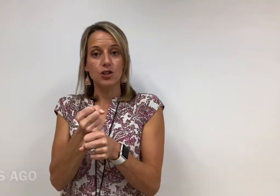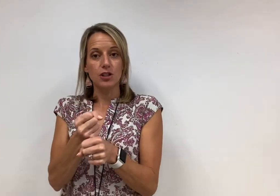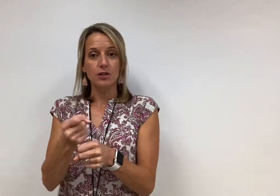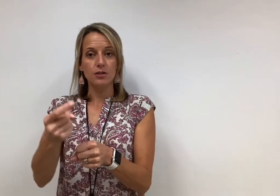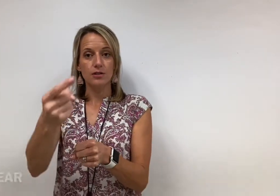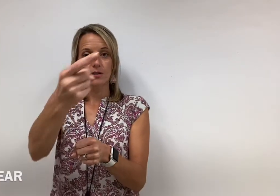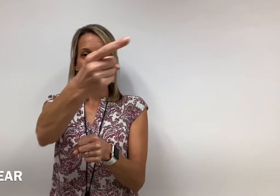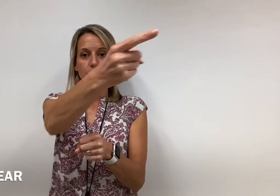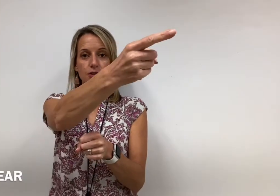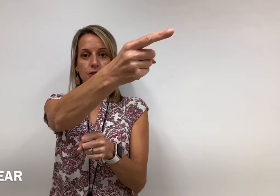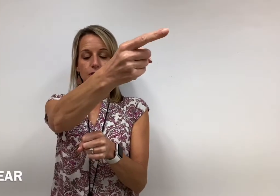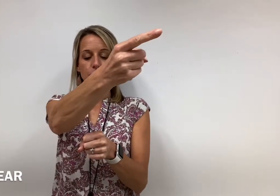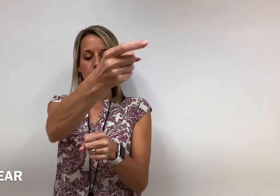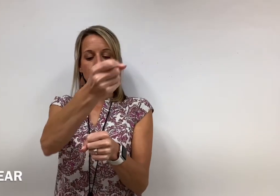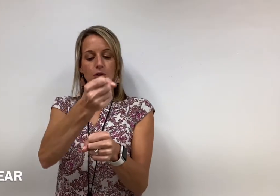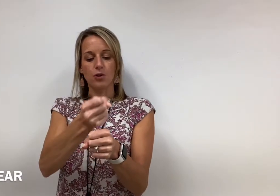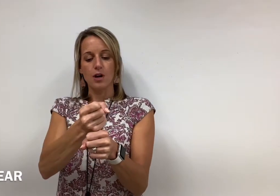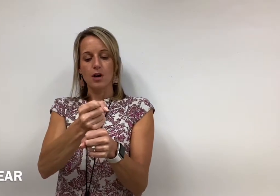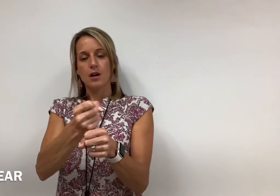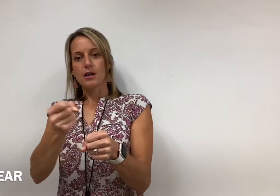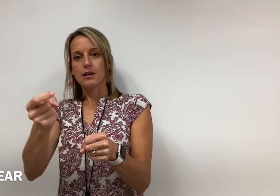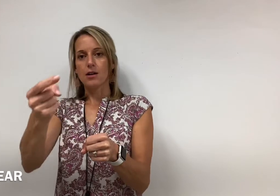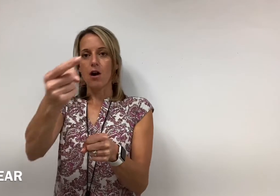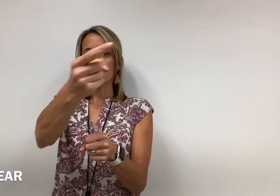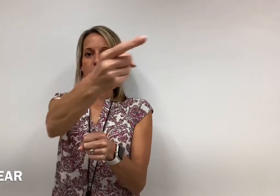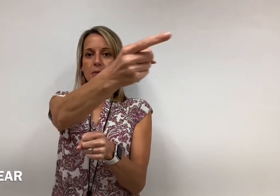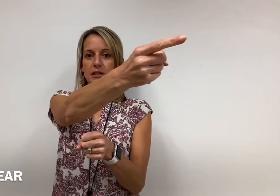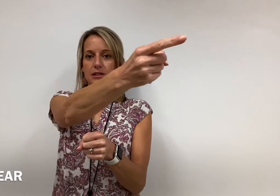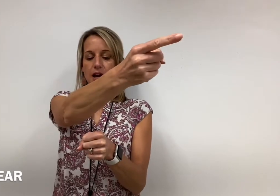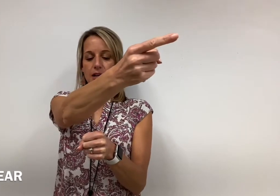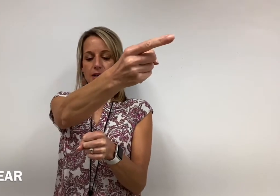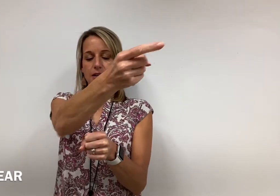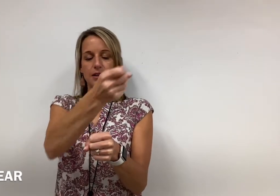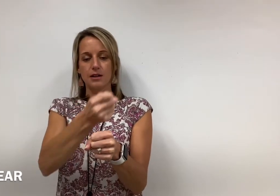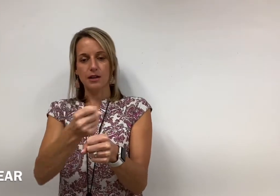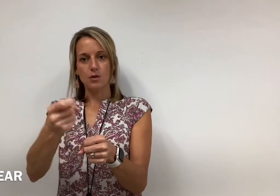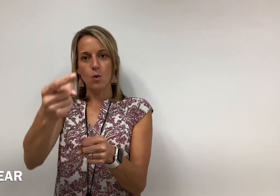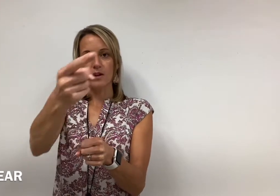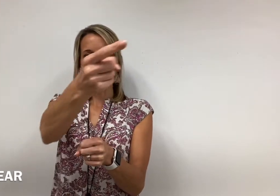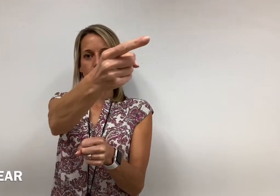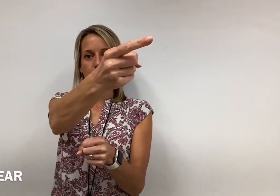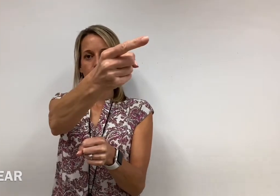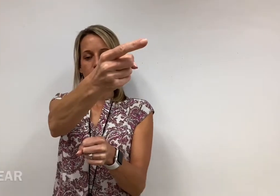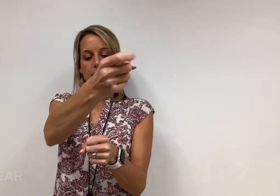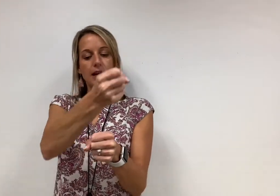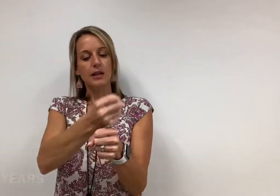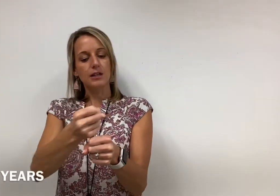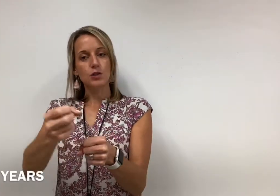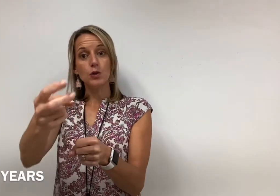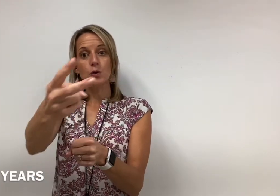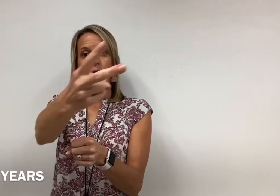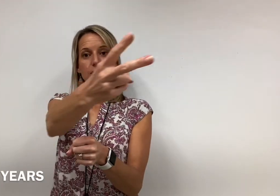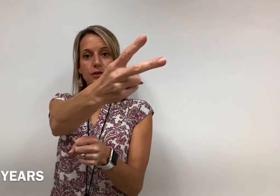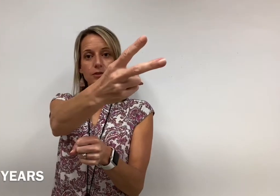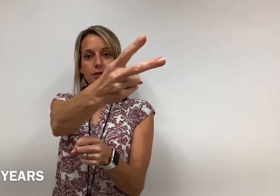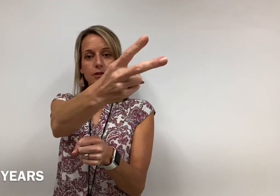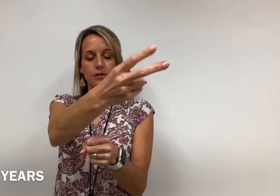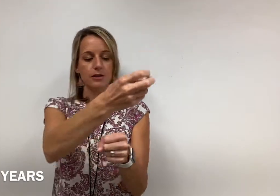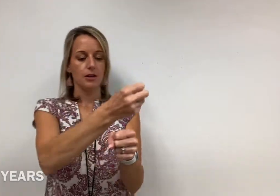year. So you're going to your non-dominant side in 1 year, in 2 years,